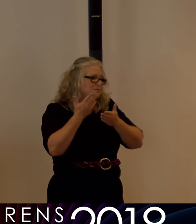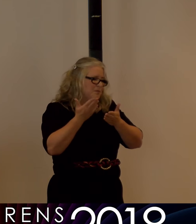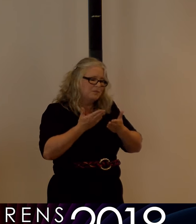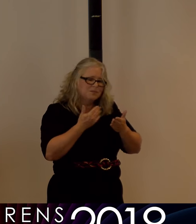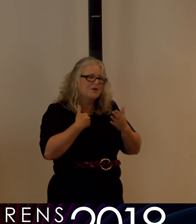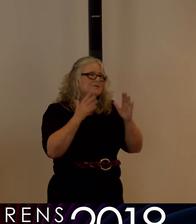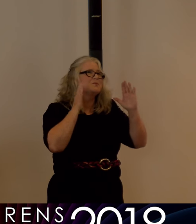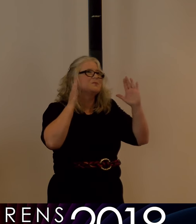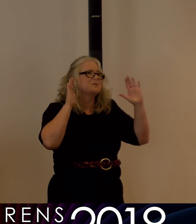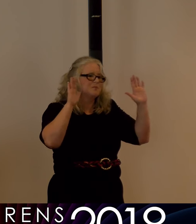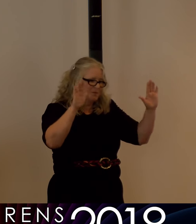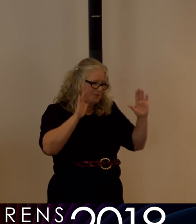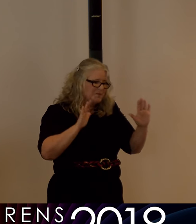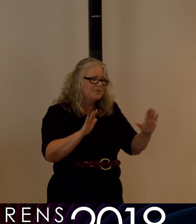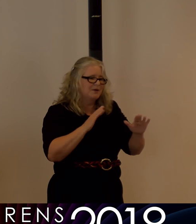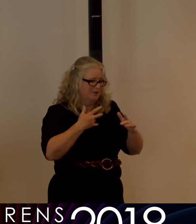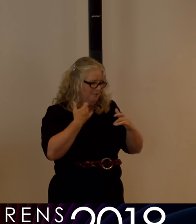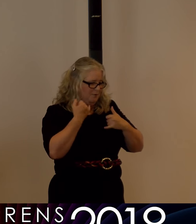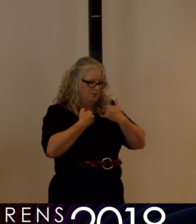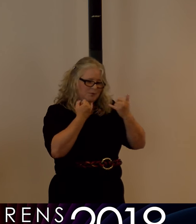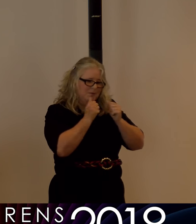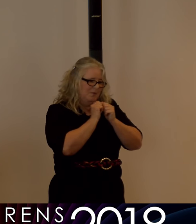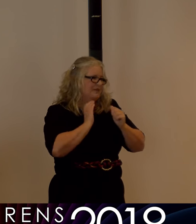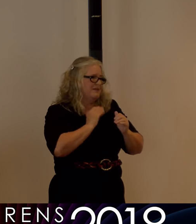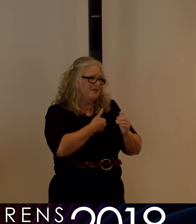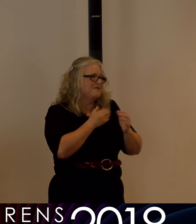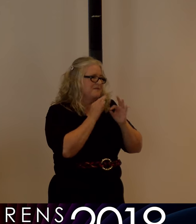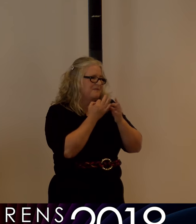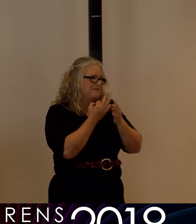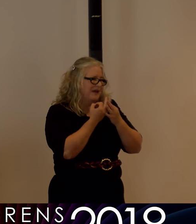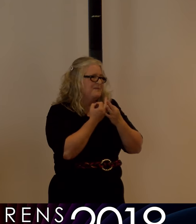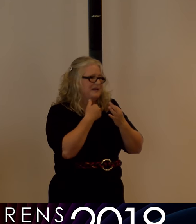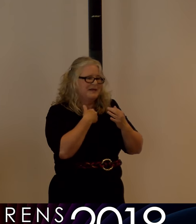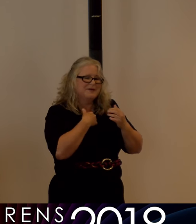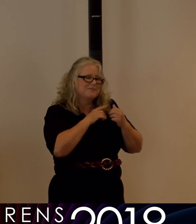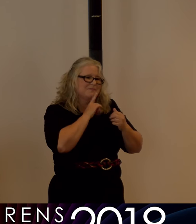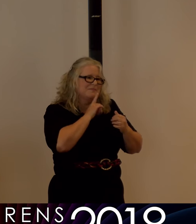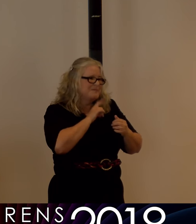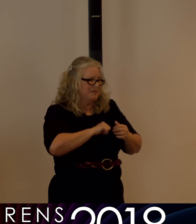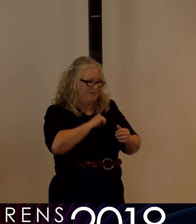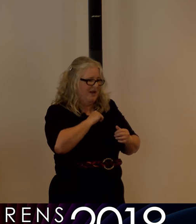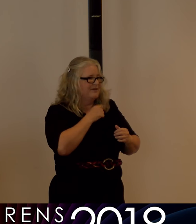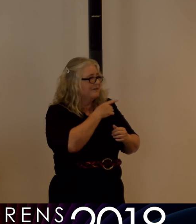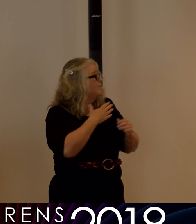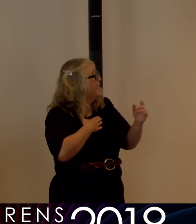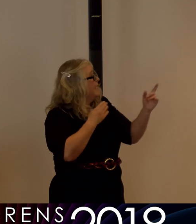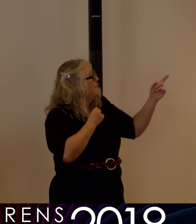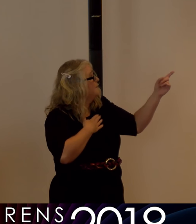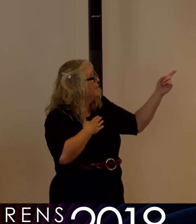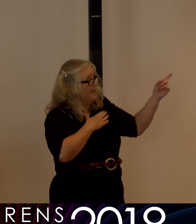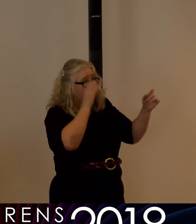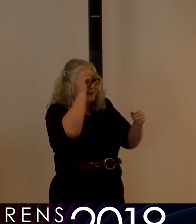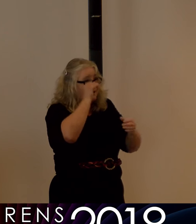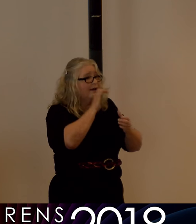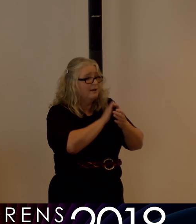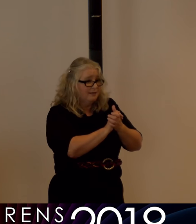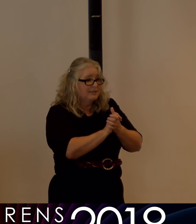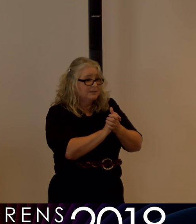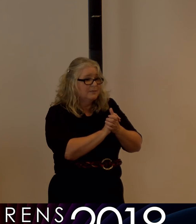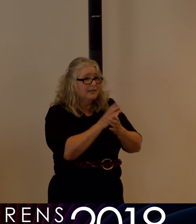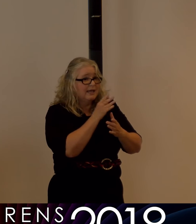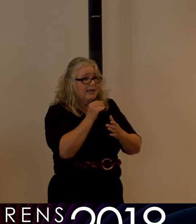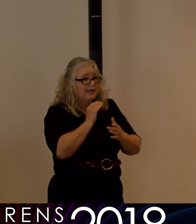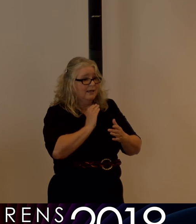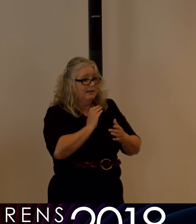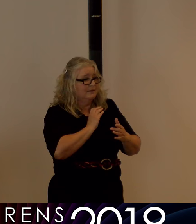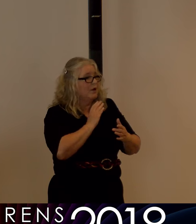And I couldn't be more proud of his accomplishments. This is a picture of my husband, Yoash Raphael, who's also my clinical and research collaborator, and